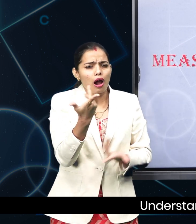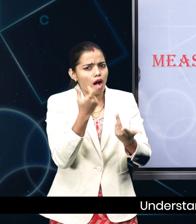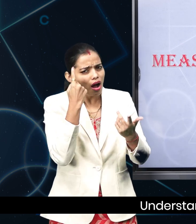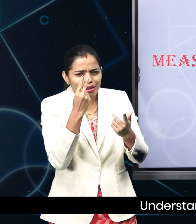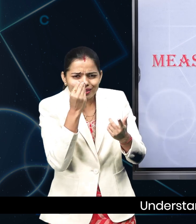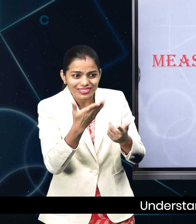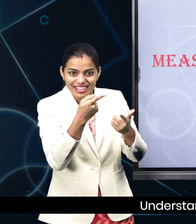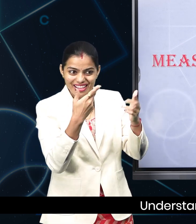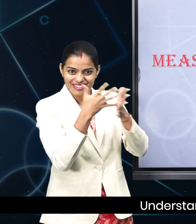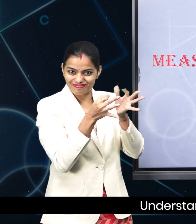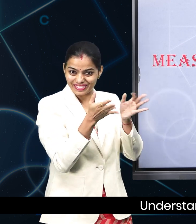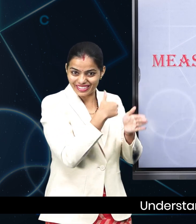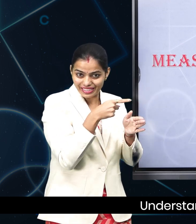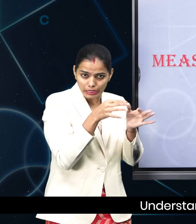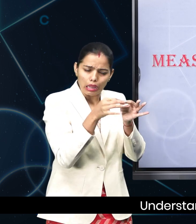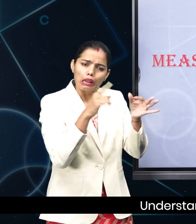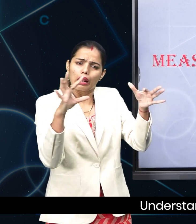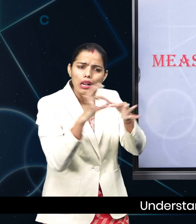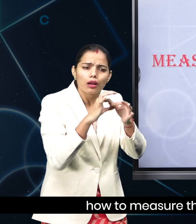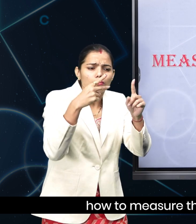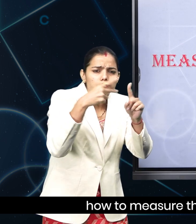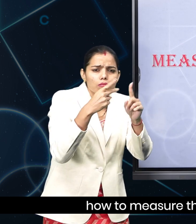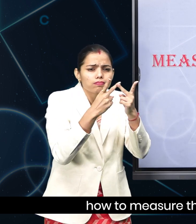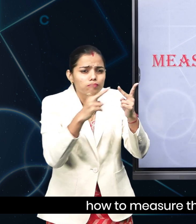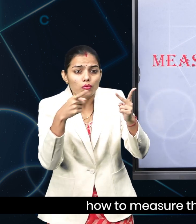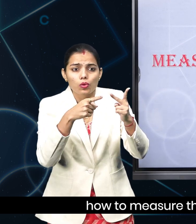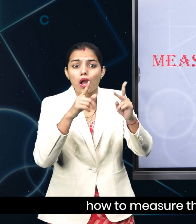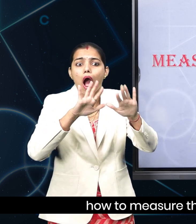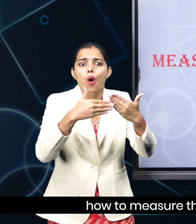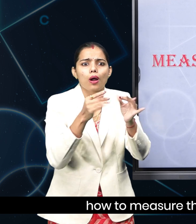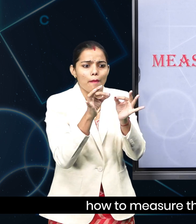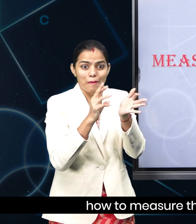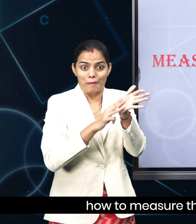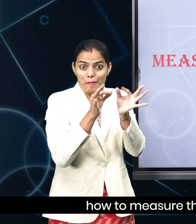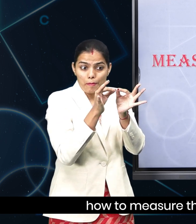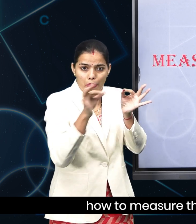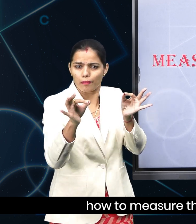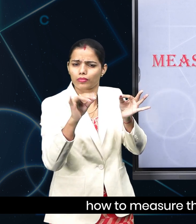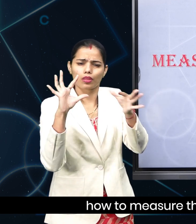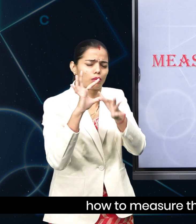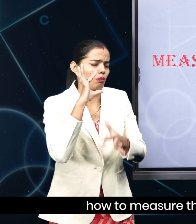Understanding these shapes and how to measure them is important in our daily